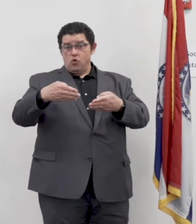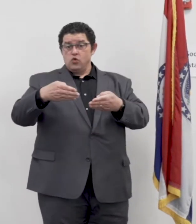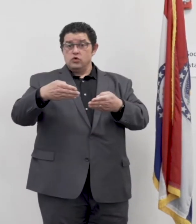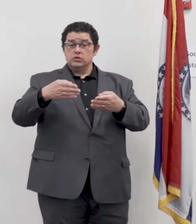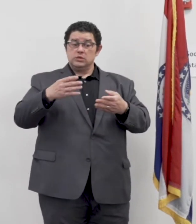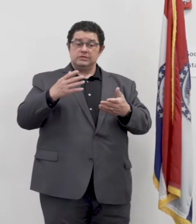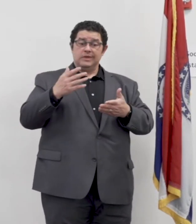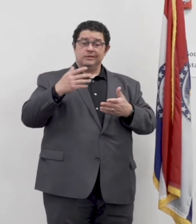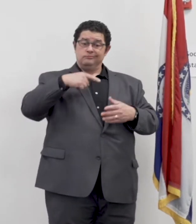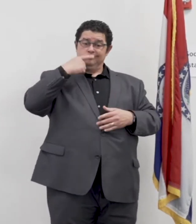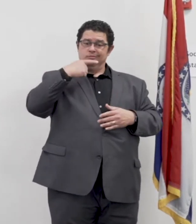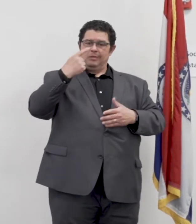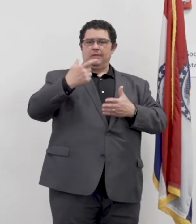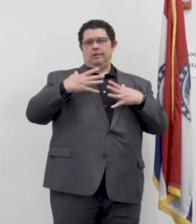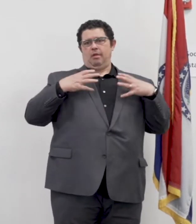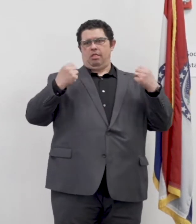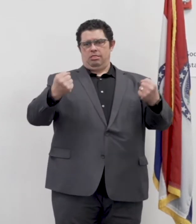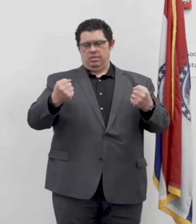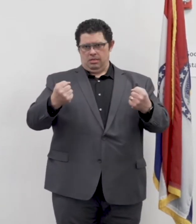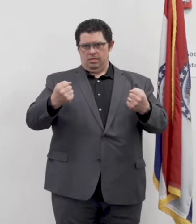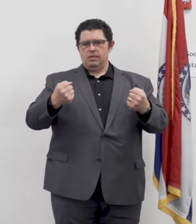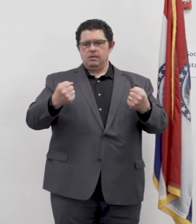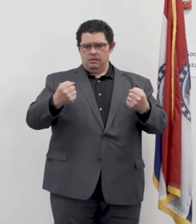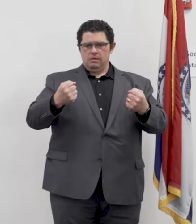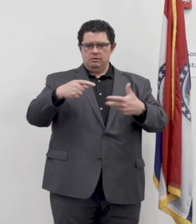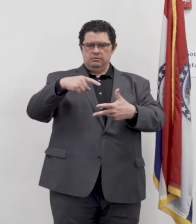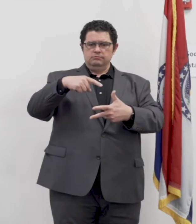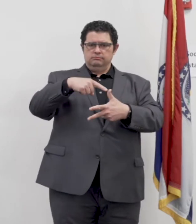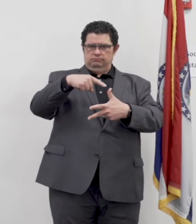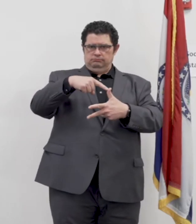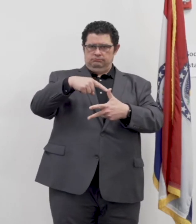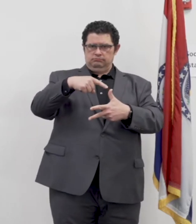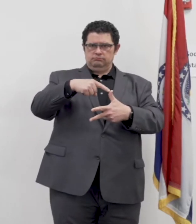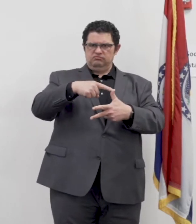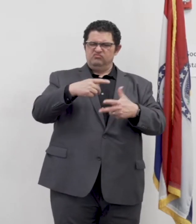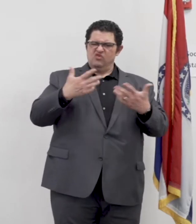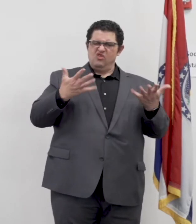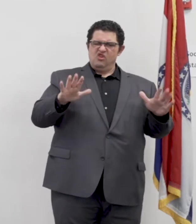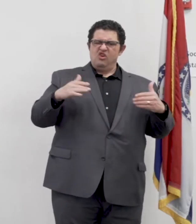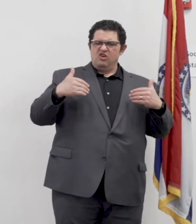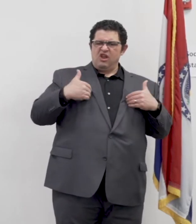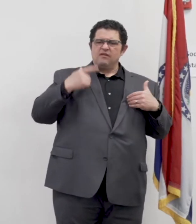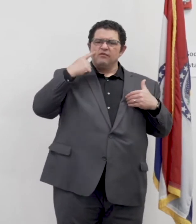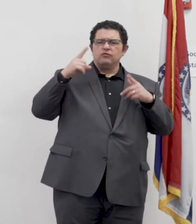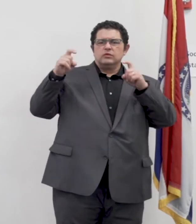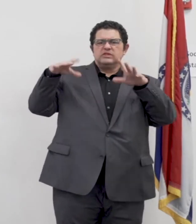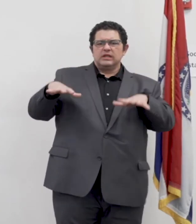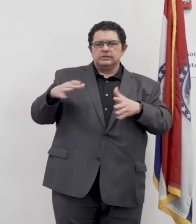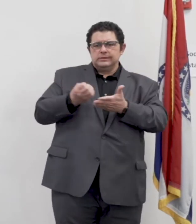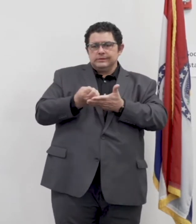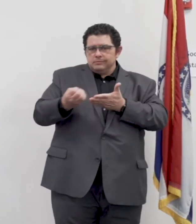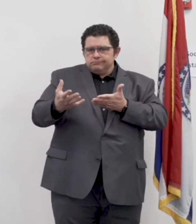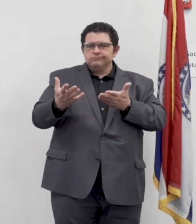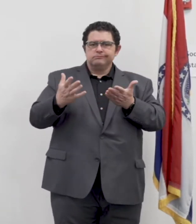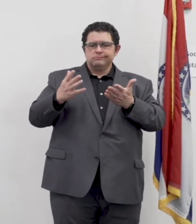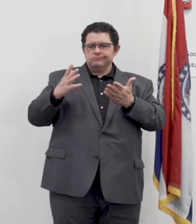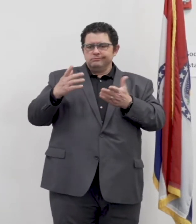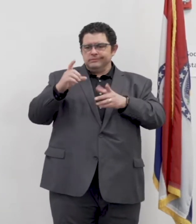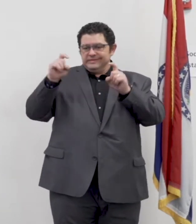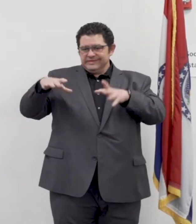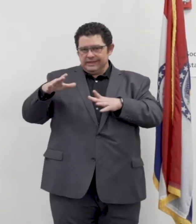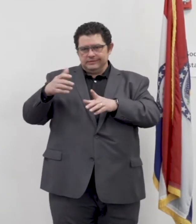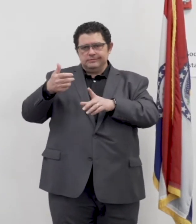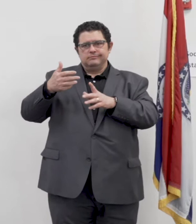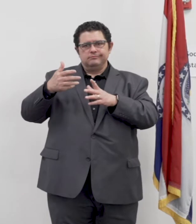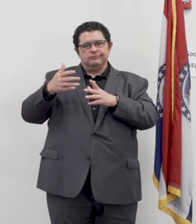always been the public health piece. We've already had bids out for testing. Our testing supplies are improving. We have